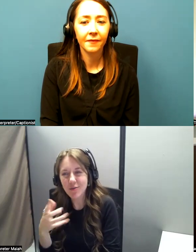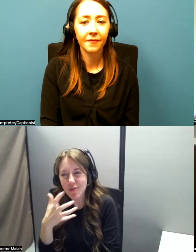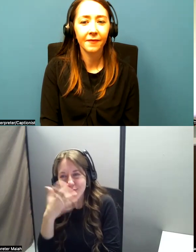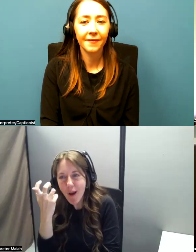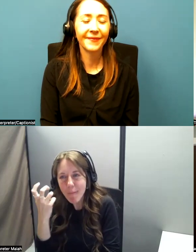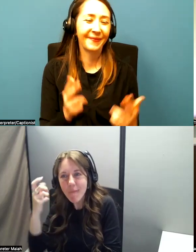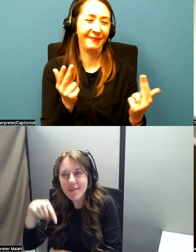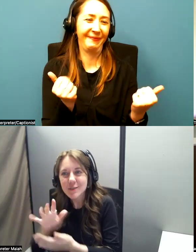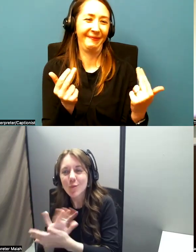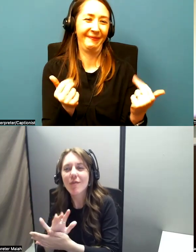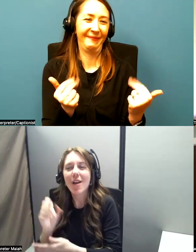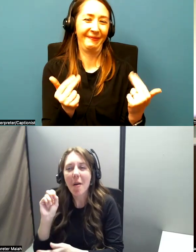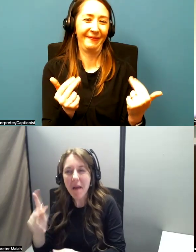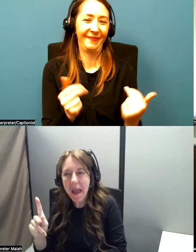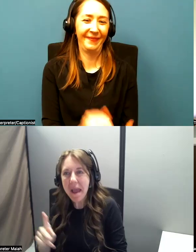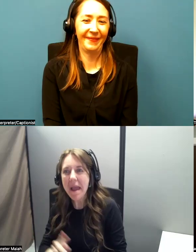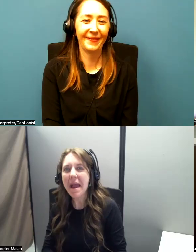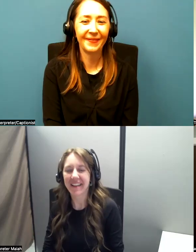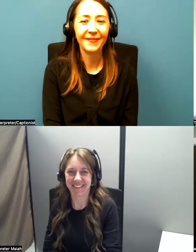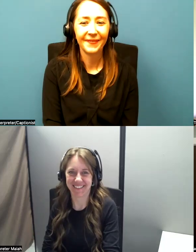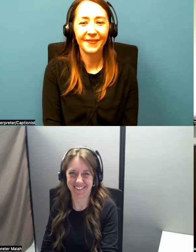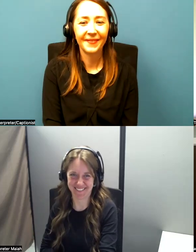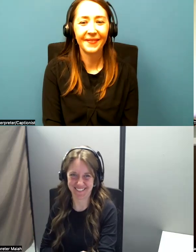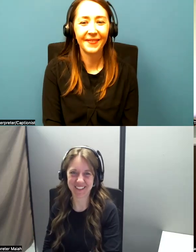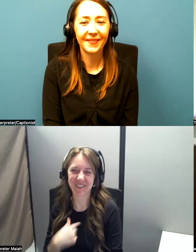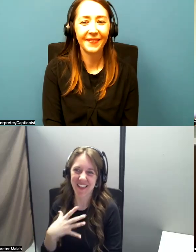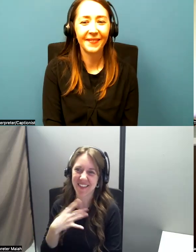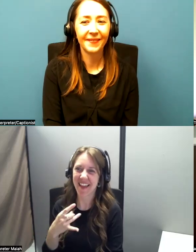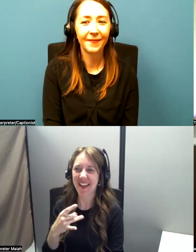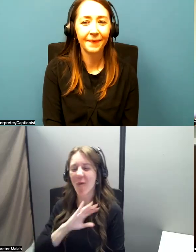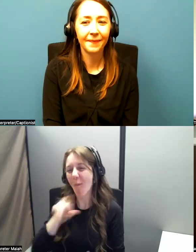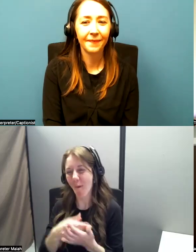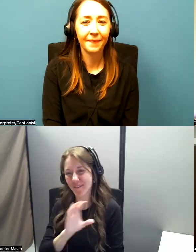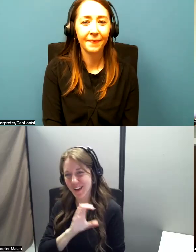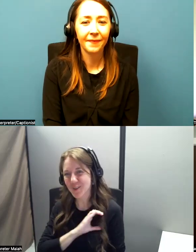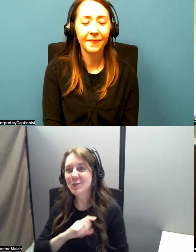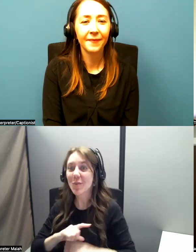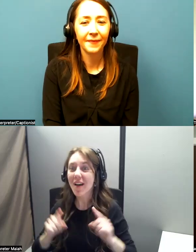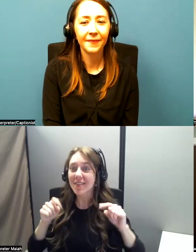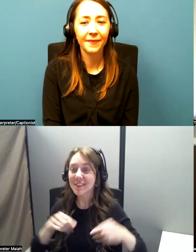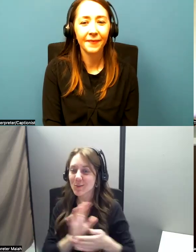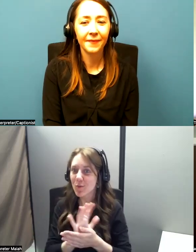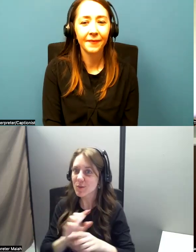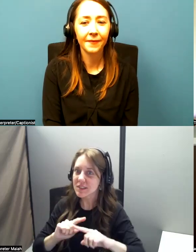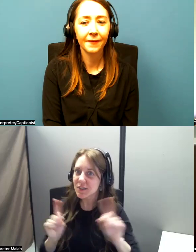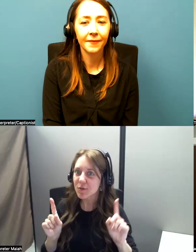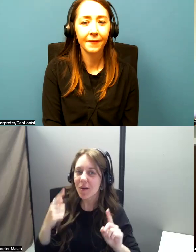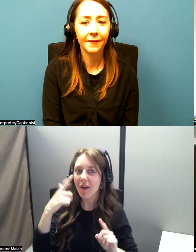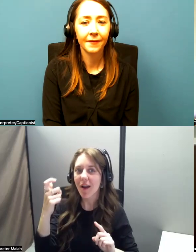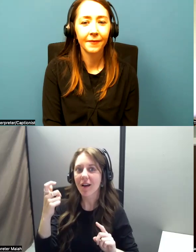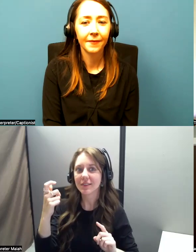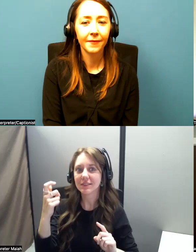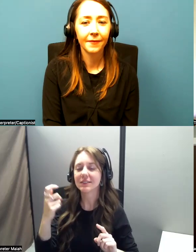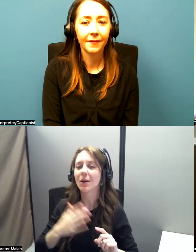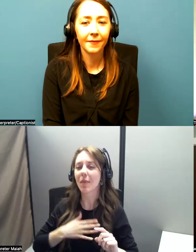go. No, I like the about Oliver County, but the movie was beautiful because I lost my